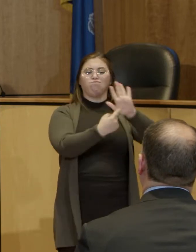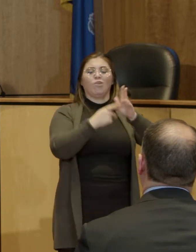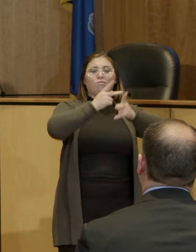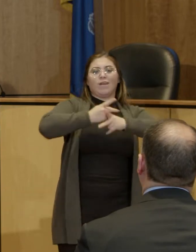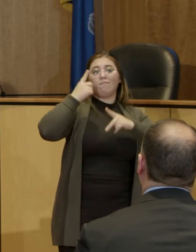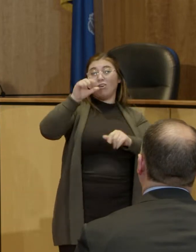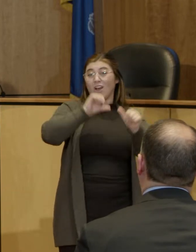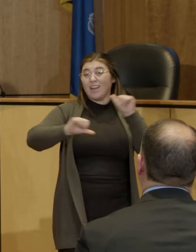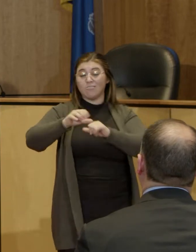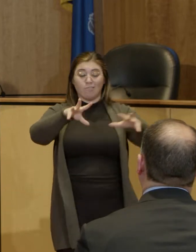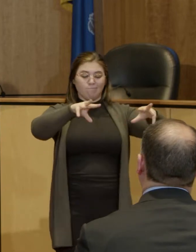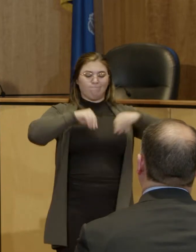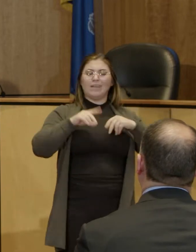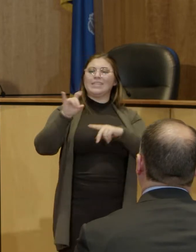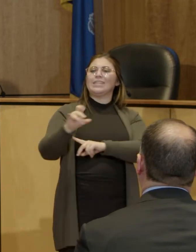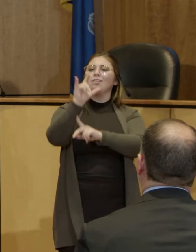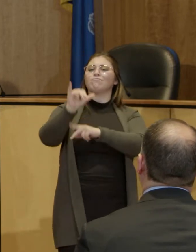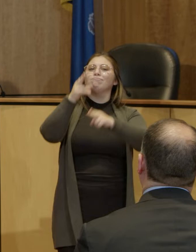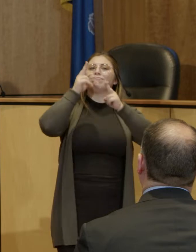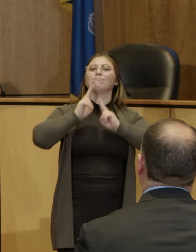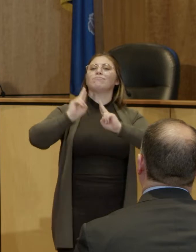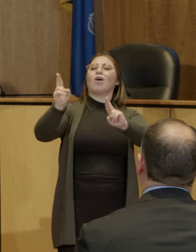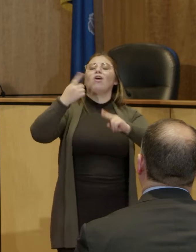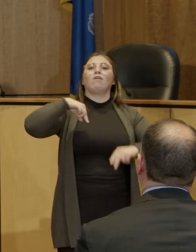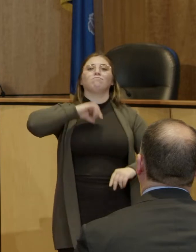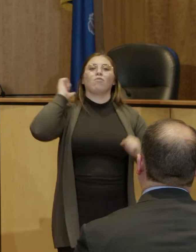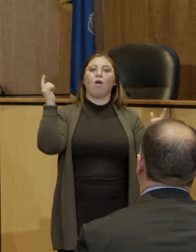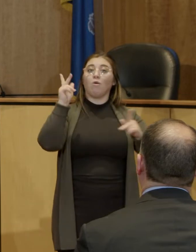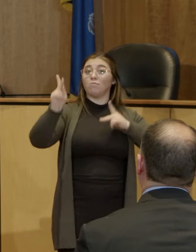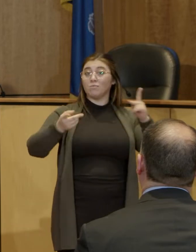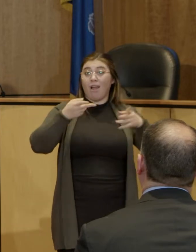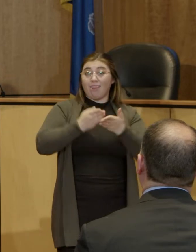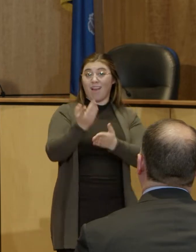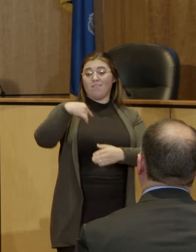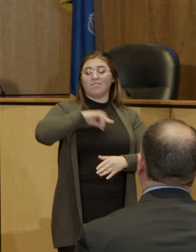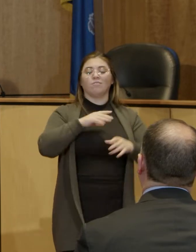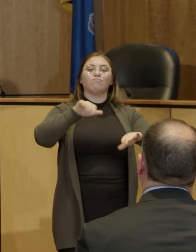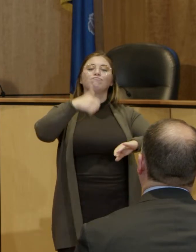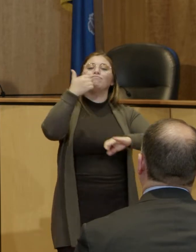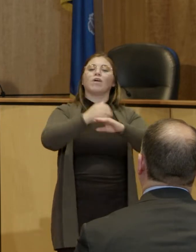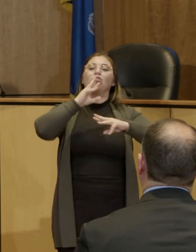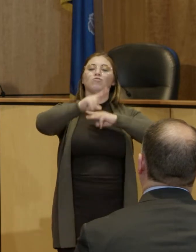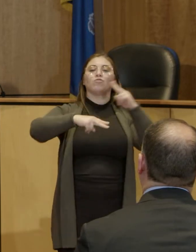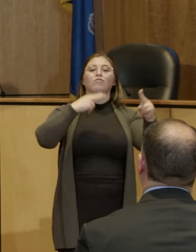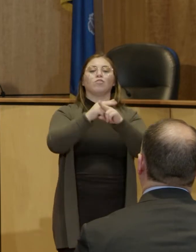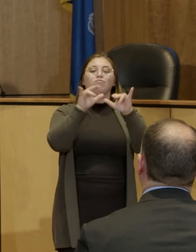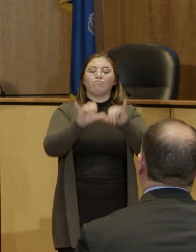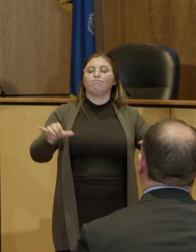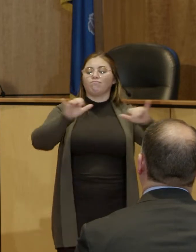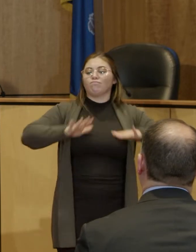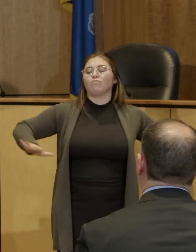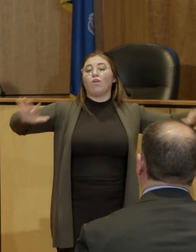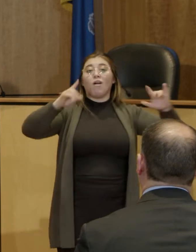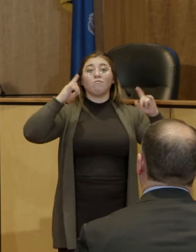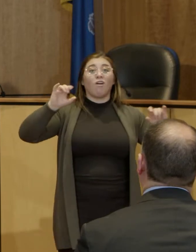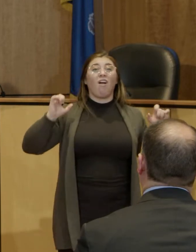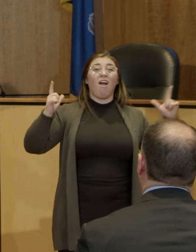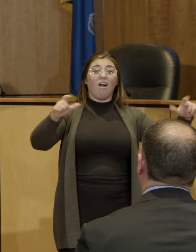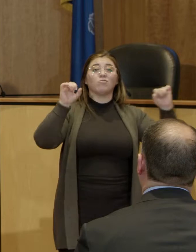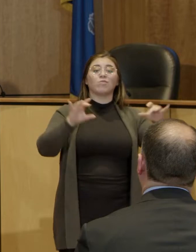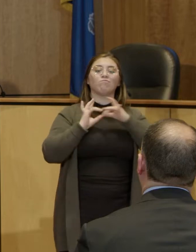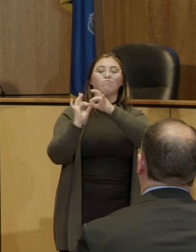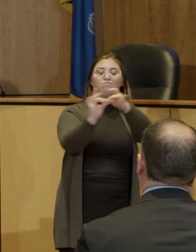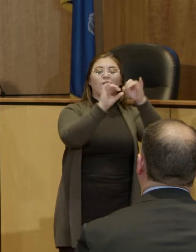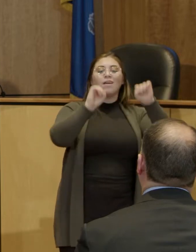another. Embracing dignity and honoring the dignity of others allows us to create a universal common ground, so relationships can